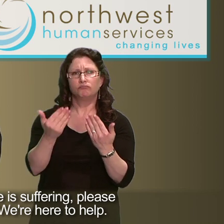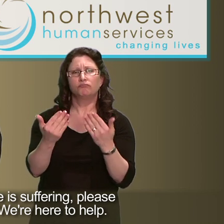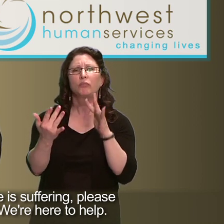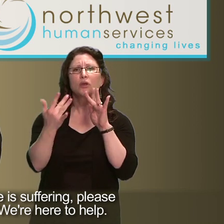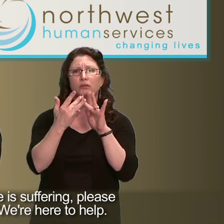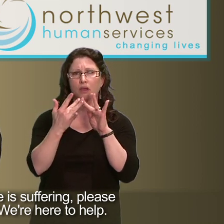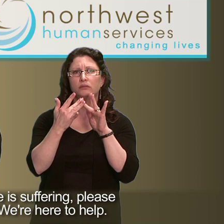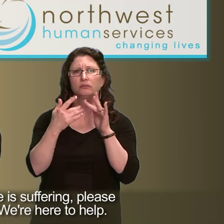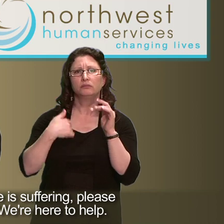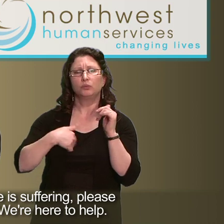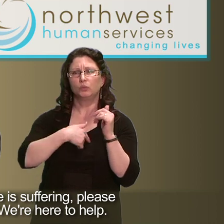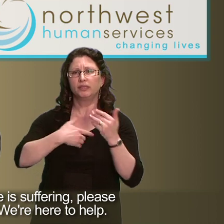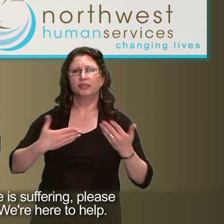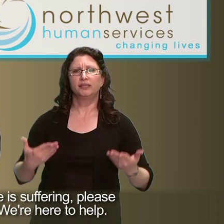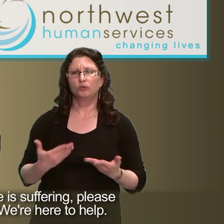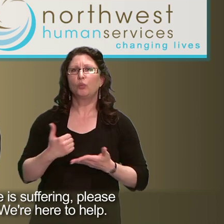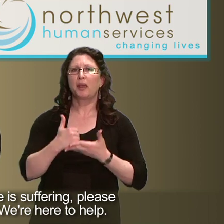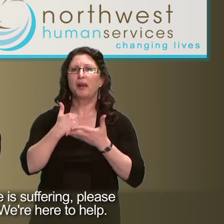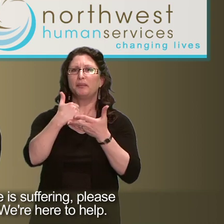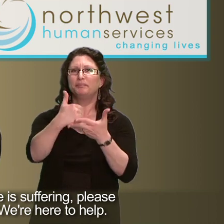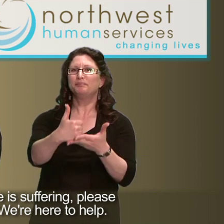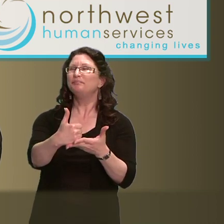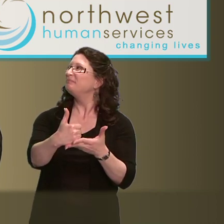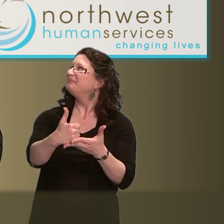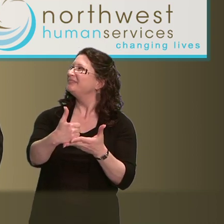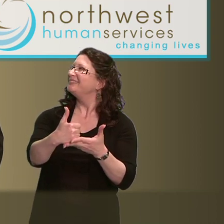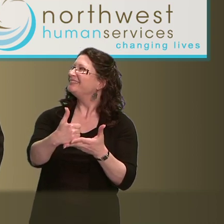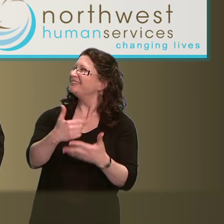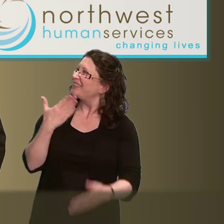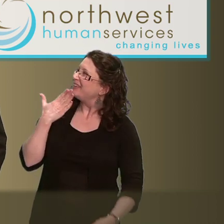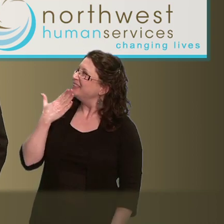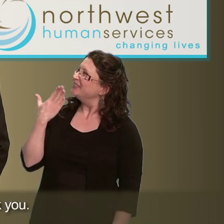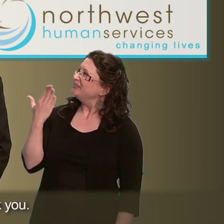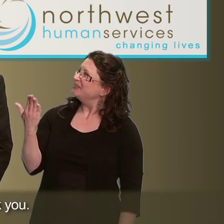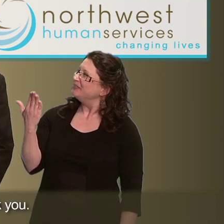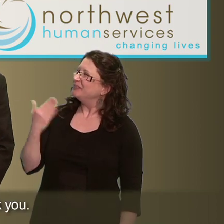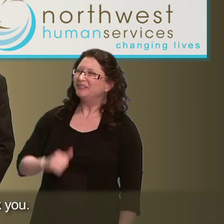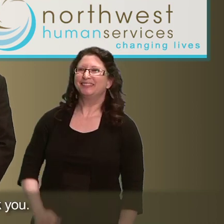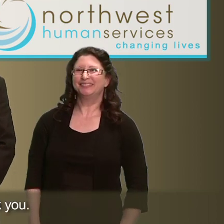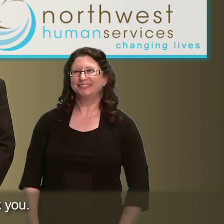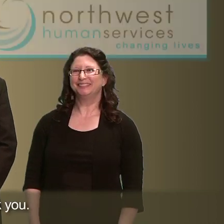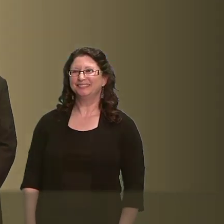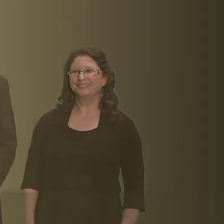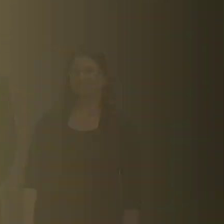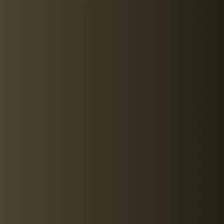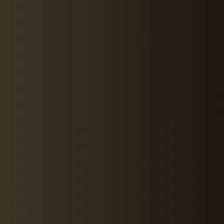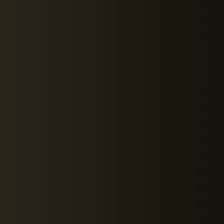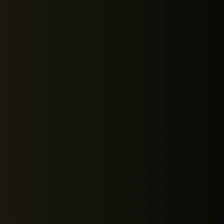Thank you.